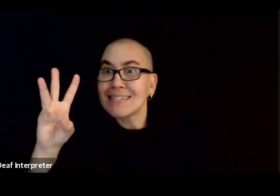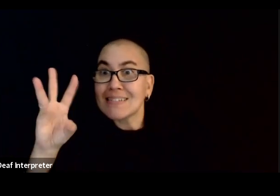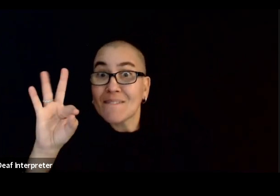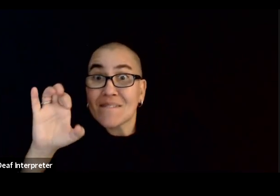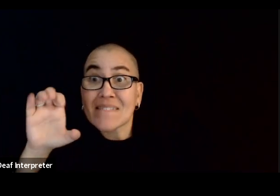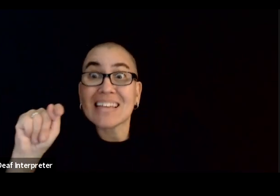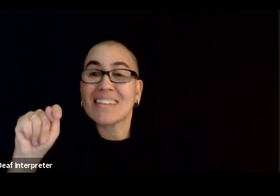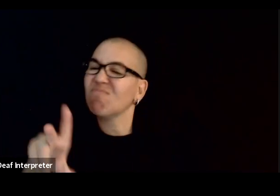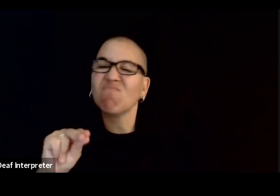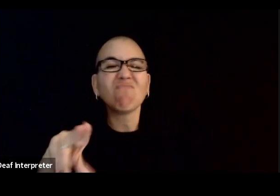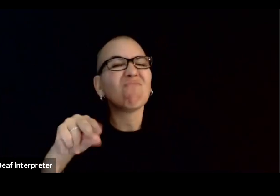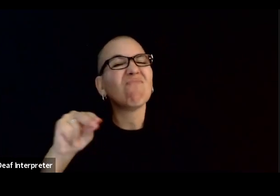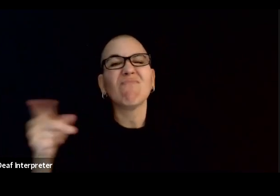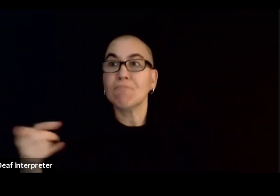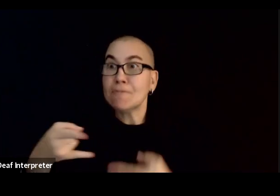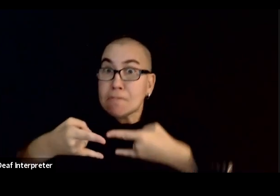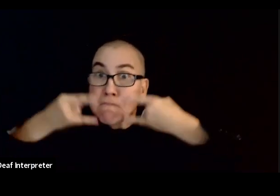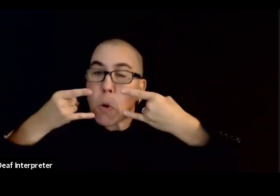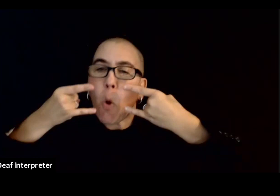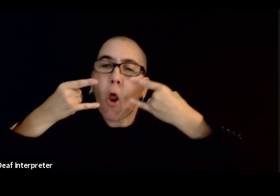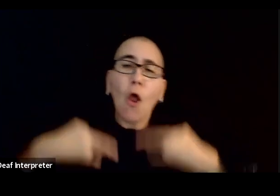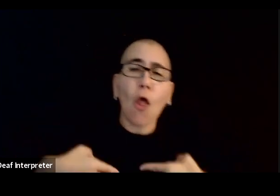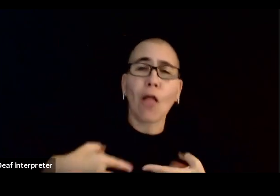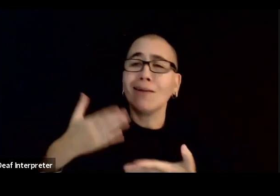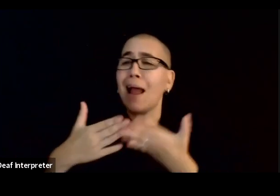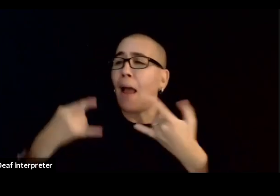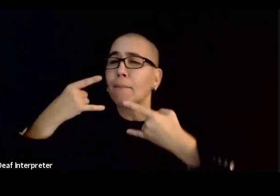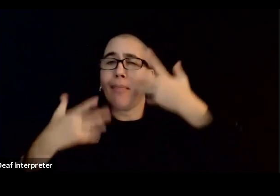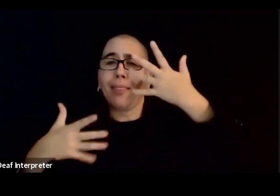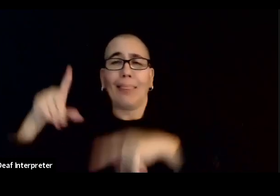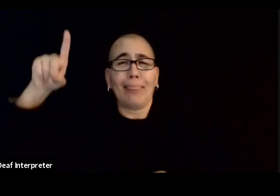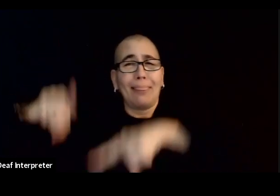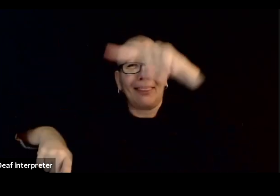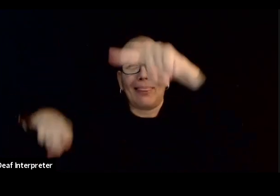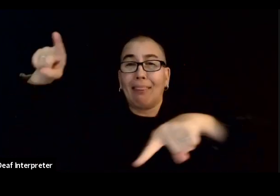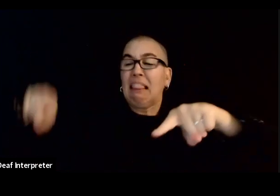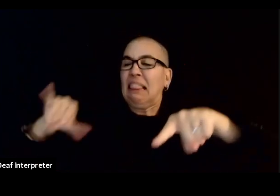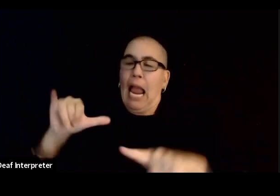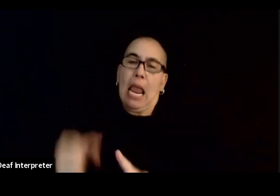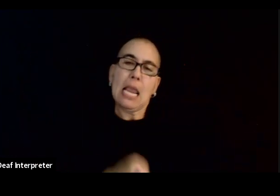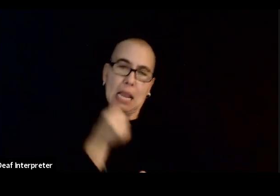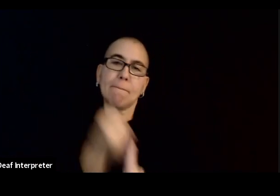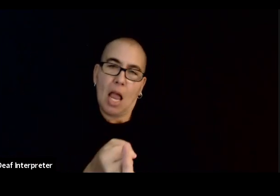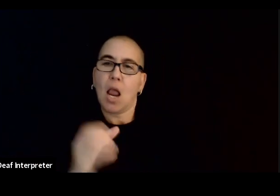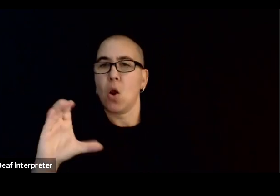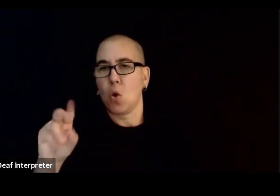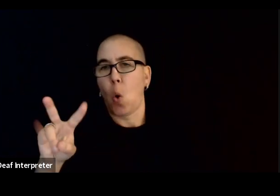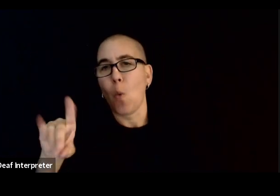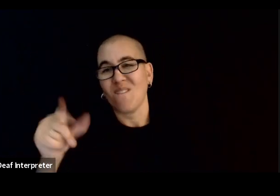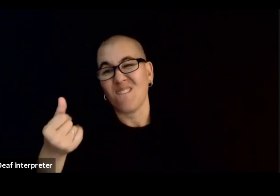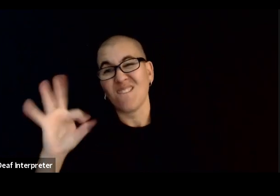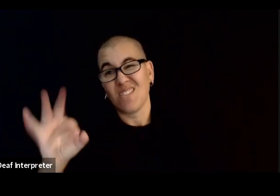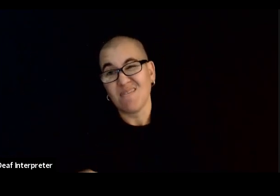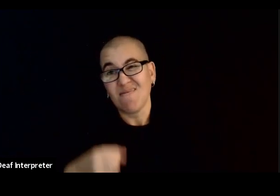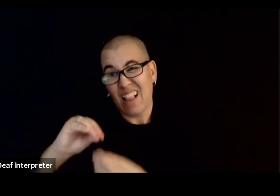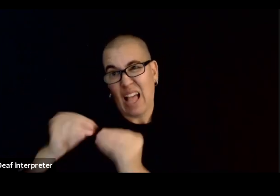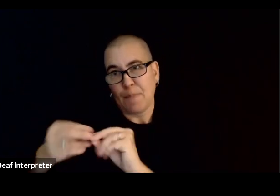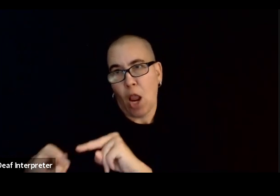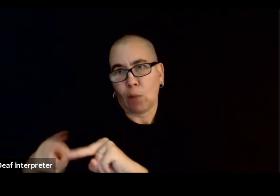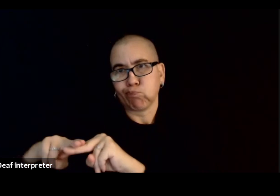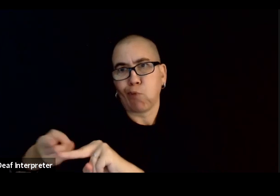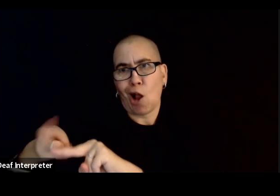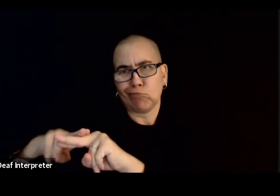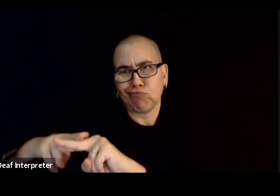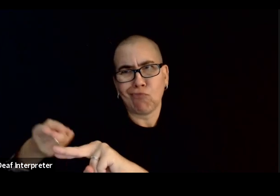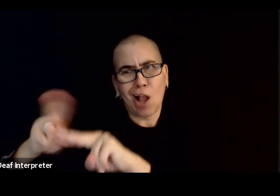to our case numbers, as well as, we talked a while ago about sort of the ripple effect. And so, you have an event and